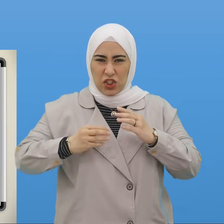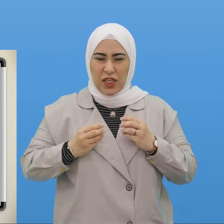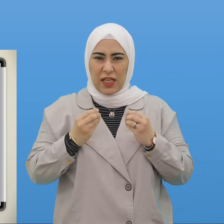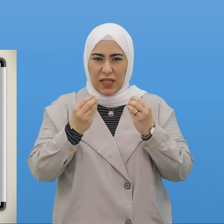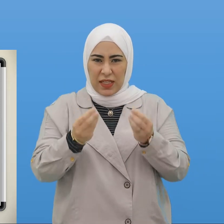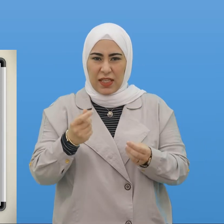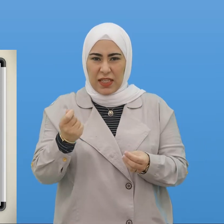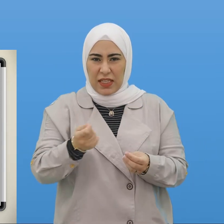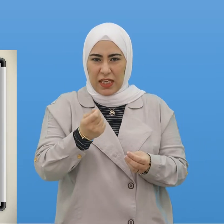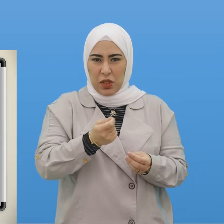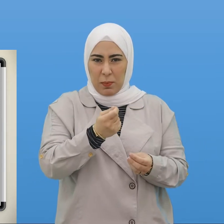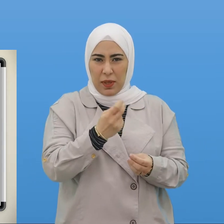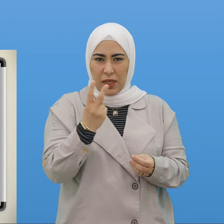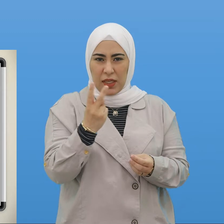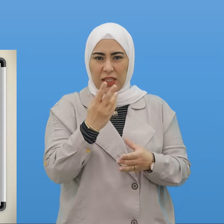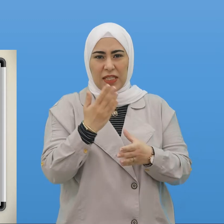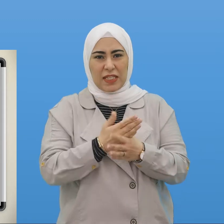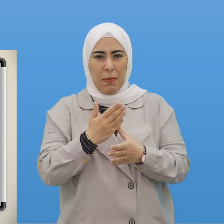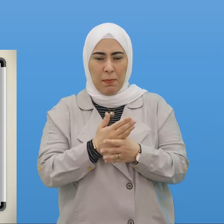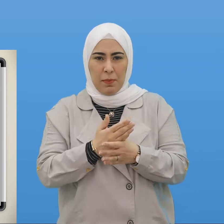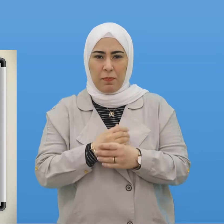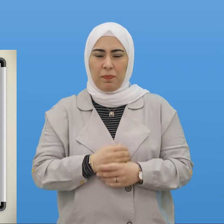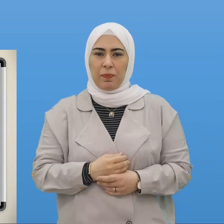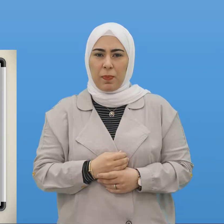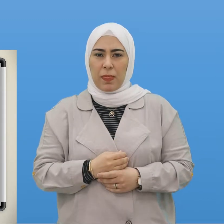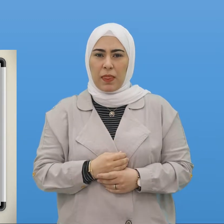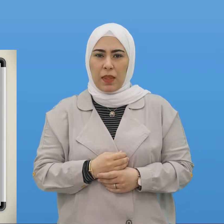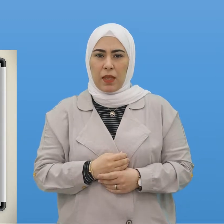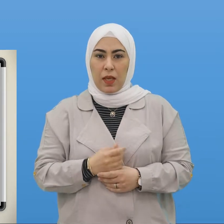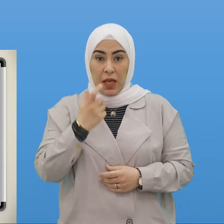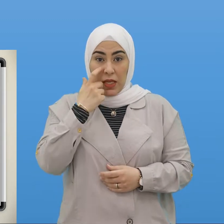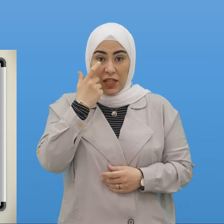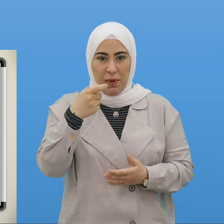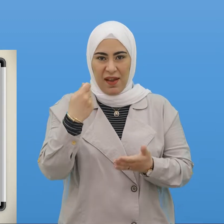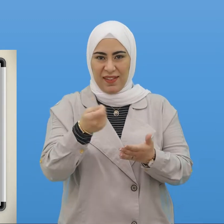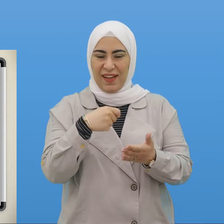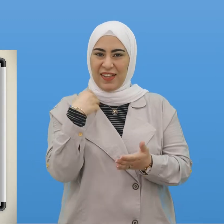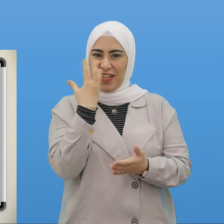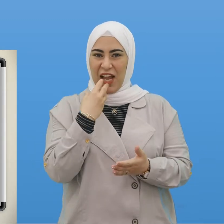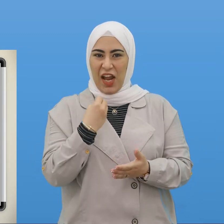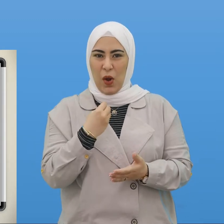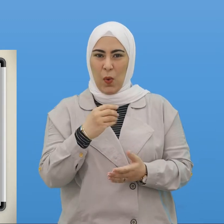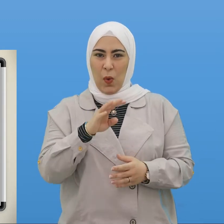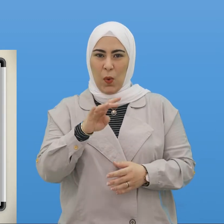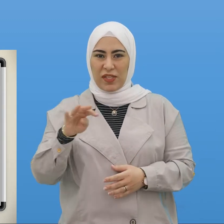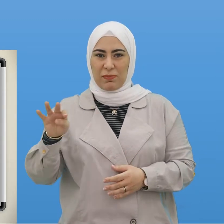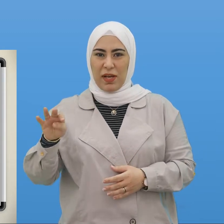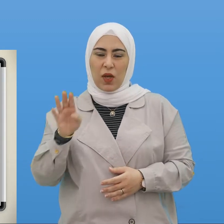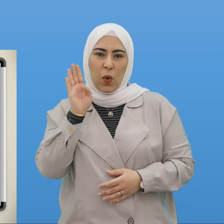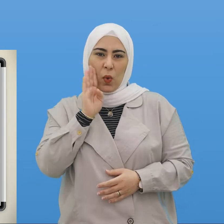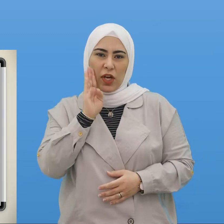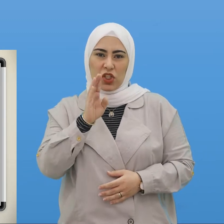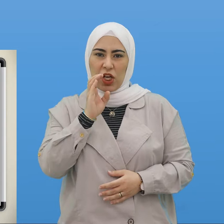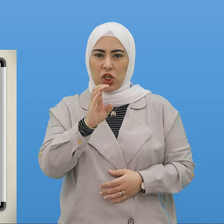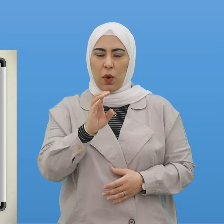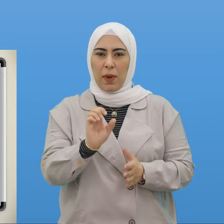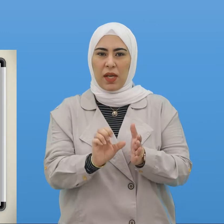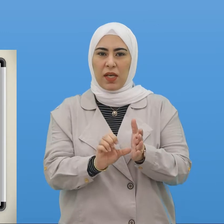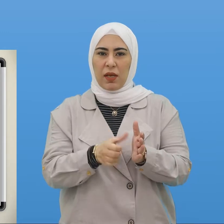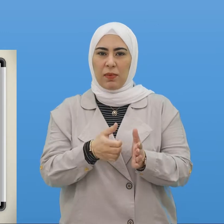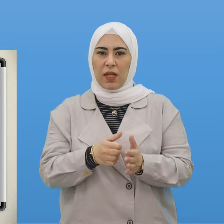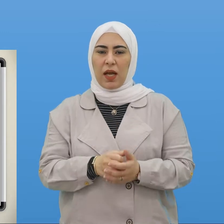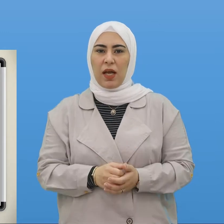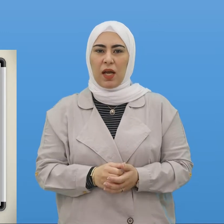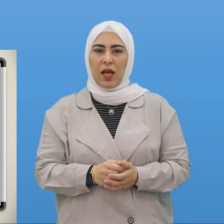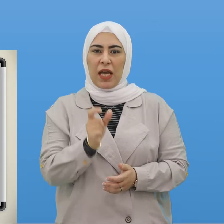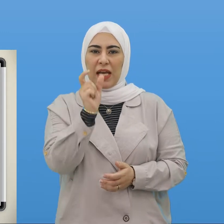or effects at least. Pay attention to handwriting and spelling and revise your answers. Let's start with